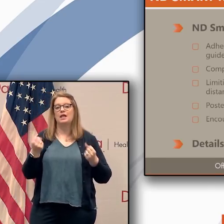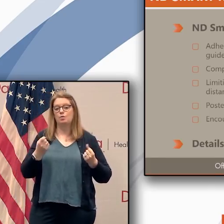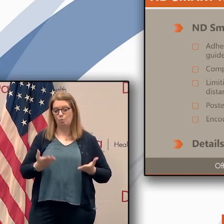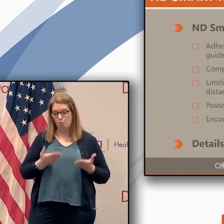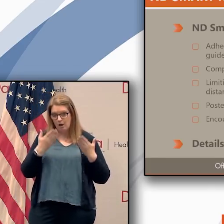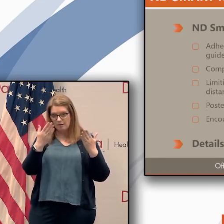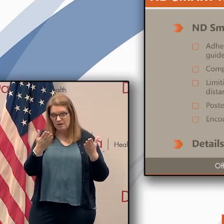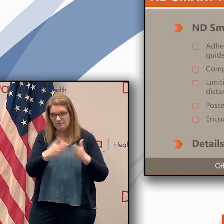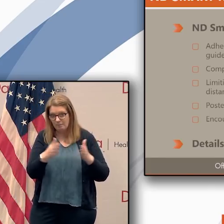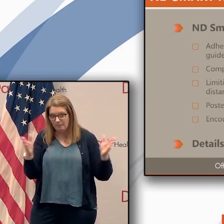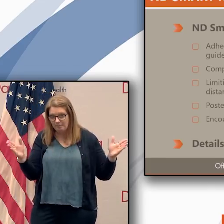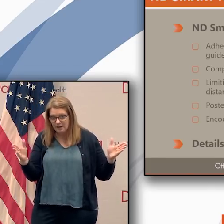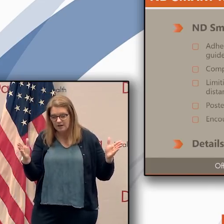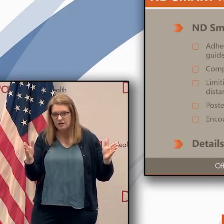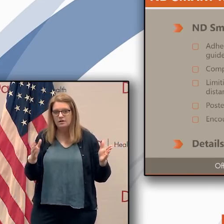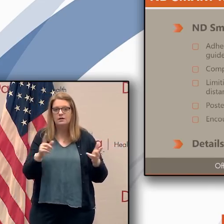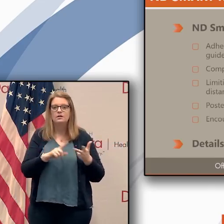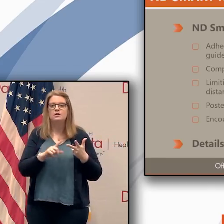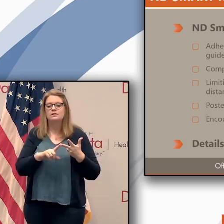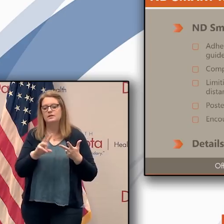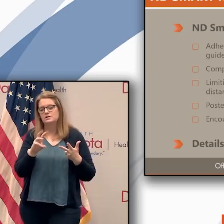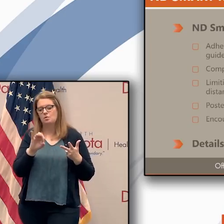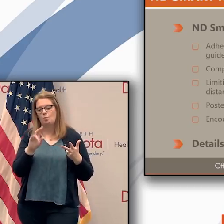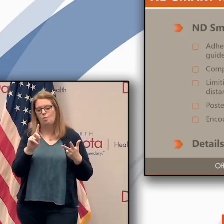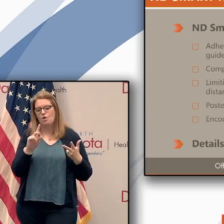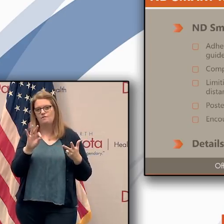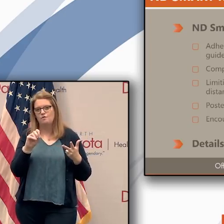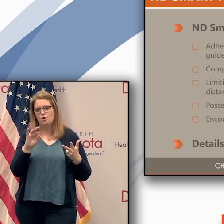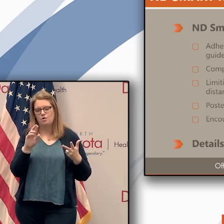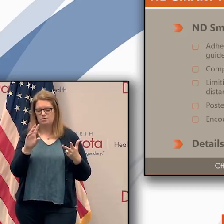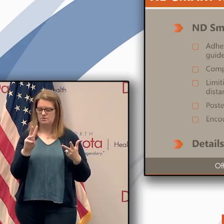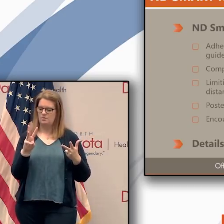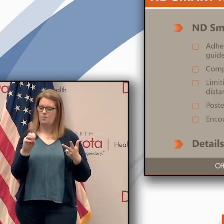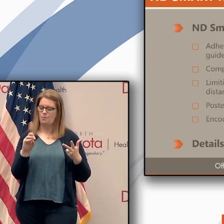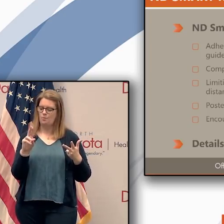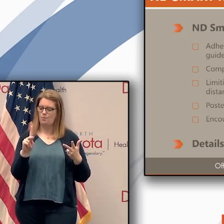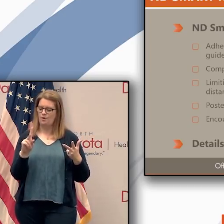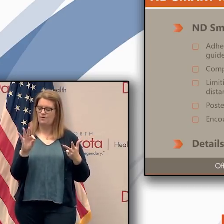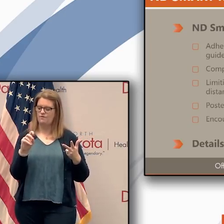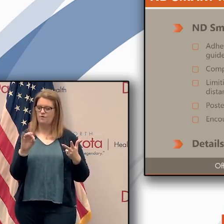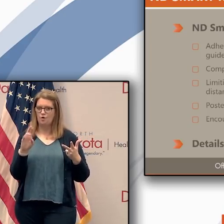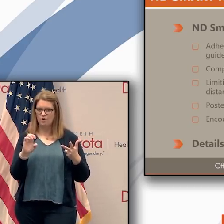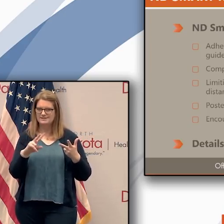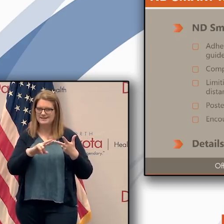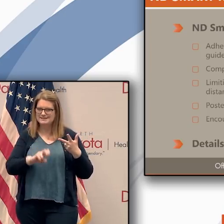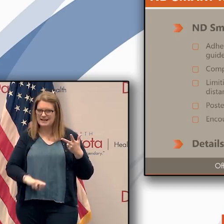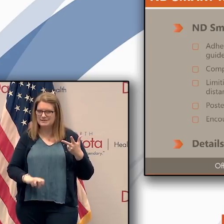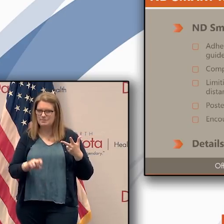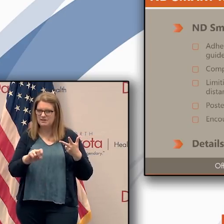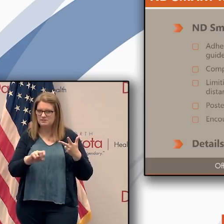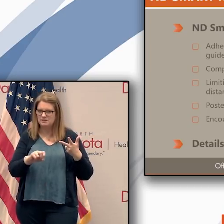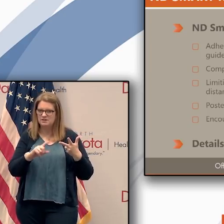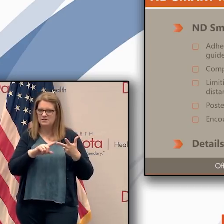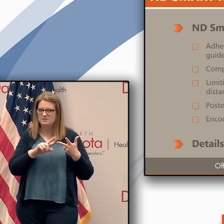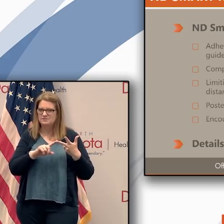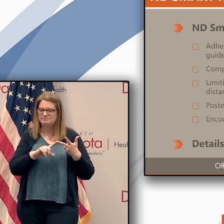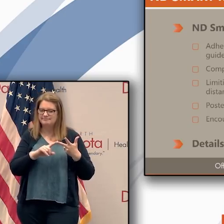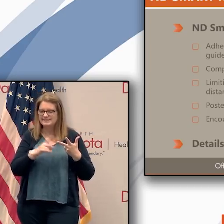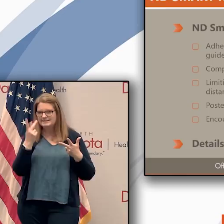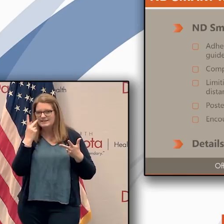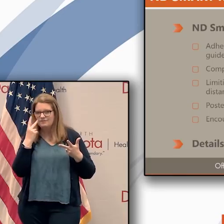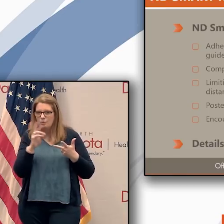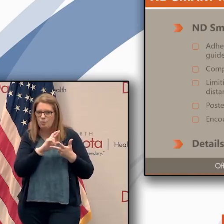public. There's a workforce assessment tool to help you make sure you've got everything lined up for your business.